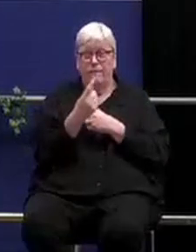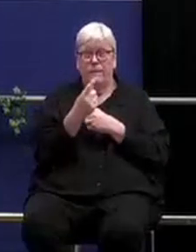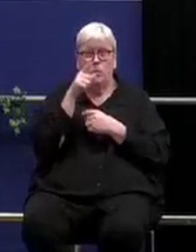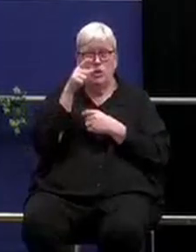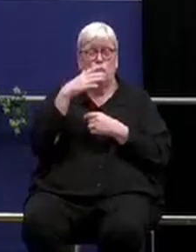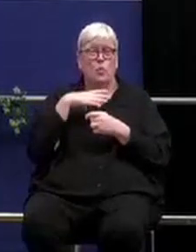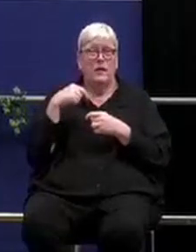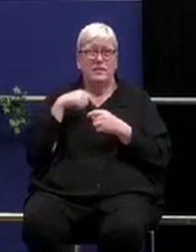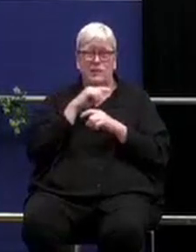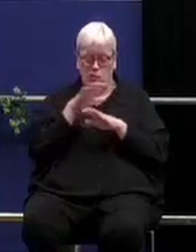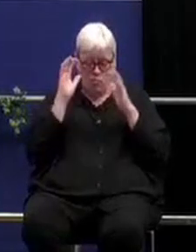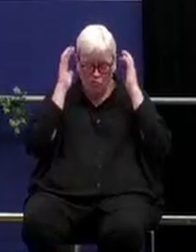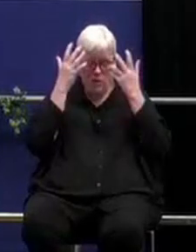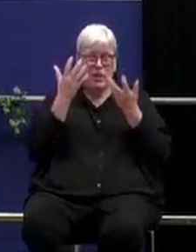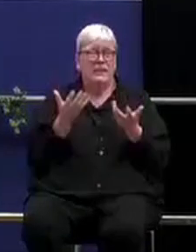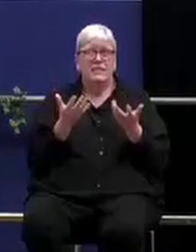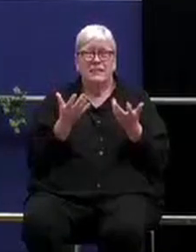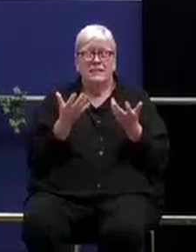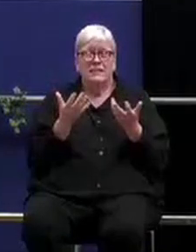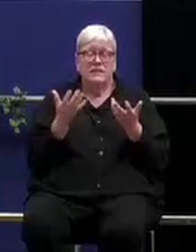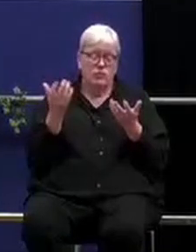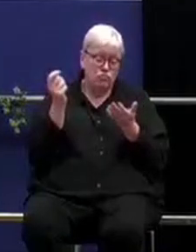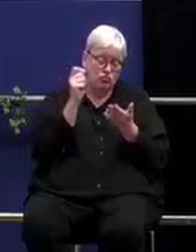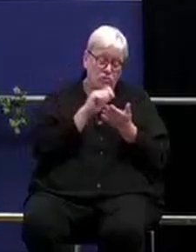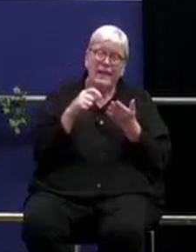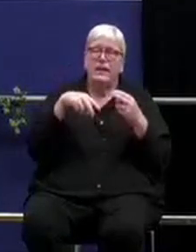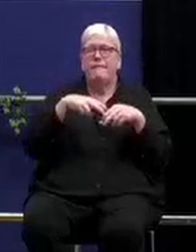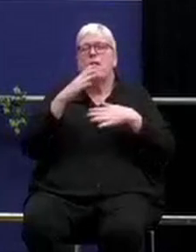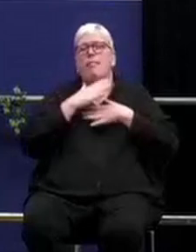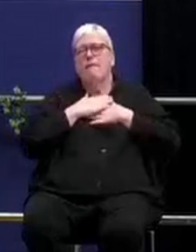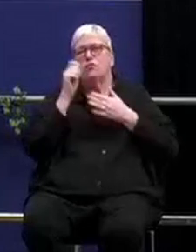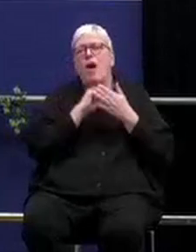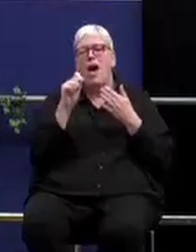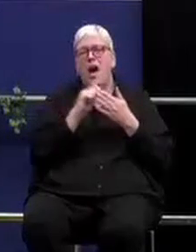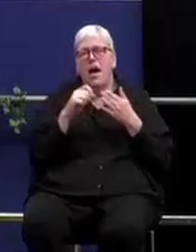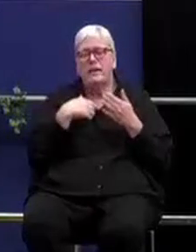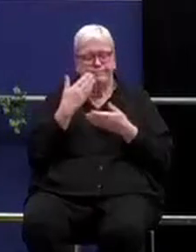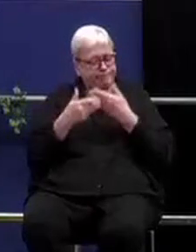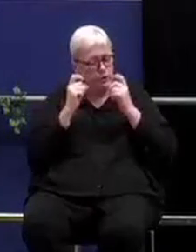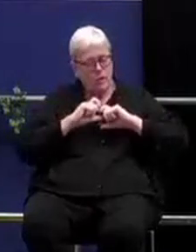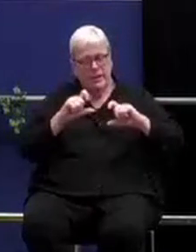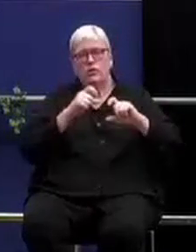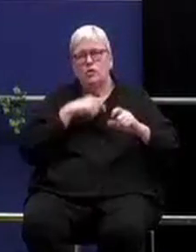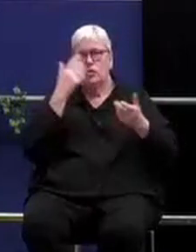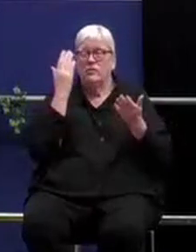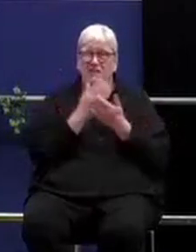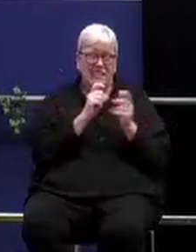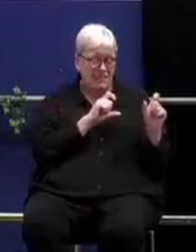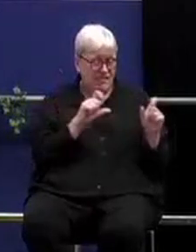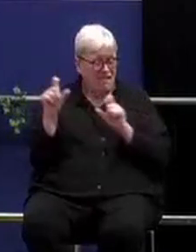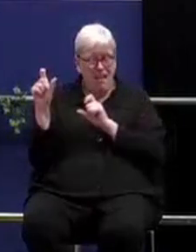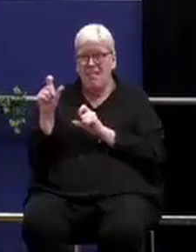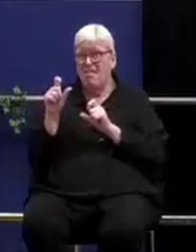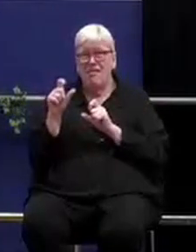And don't worry about it. I think you'll write because you love to write. Obviously, it's great if you then go and get published, but I would still be writing if this book hadn't